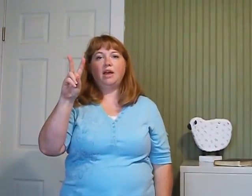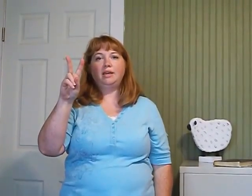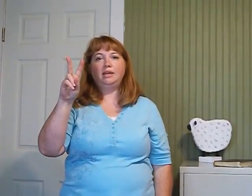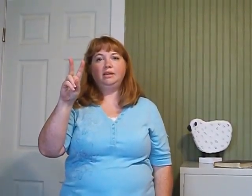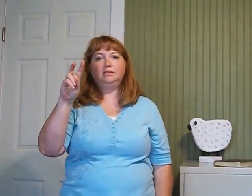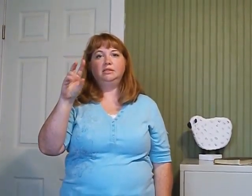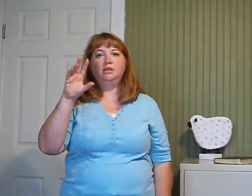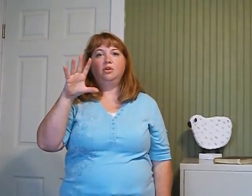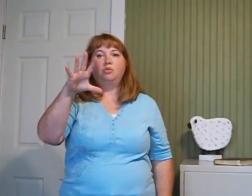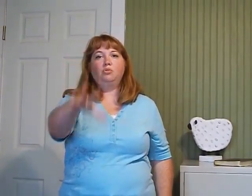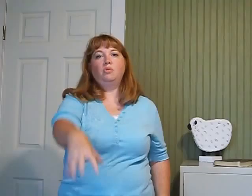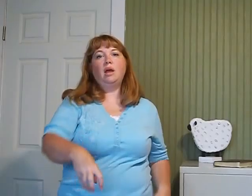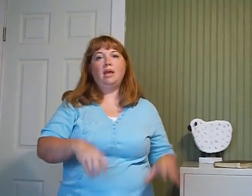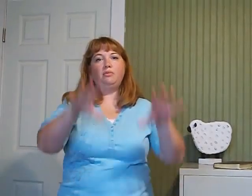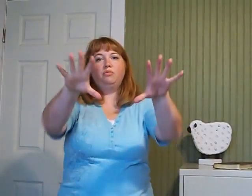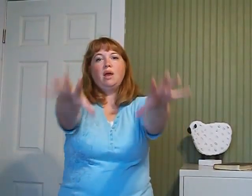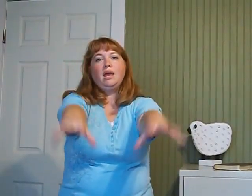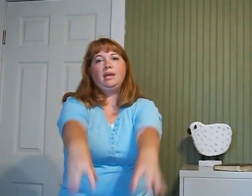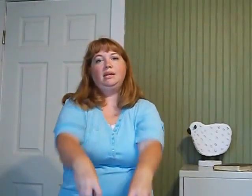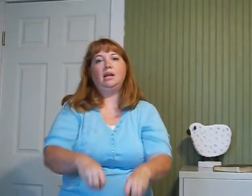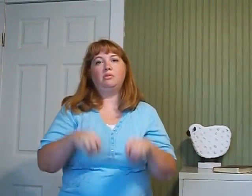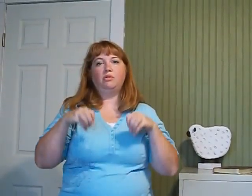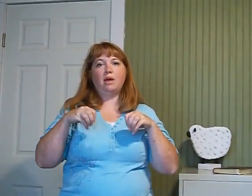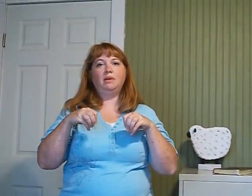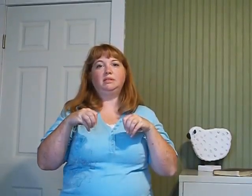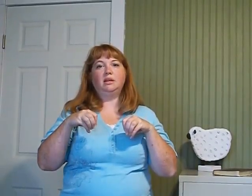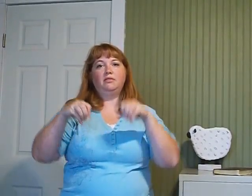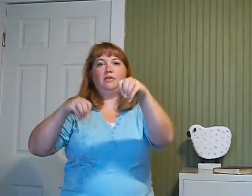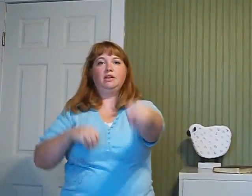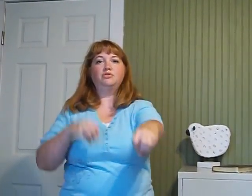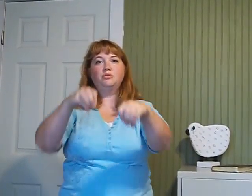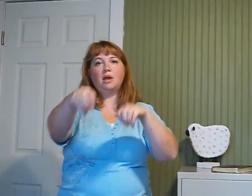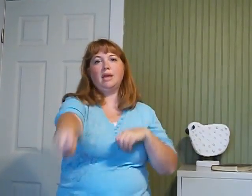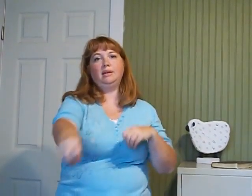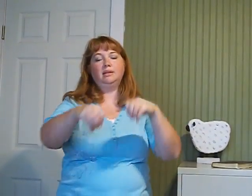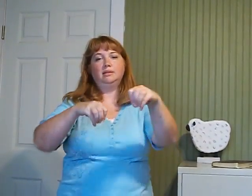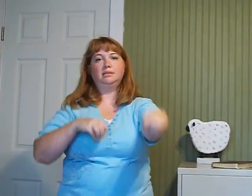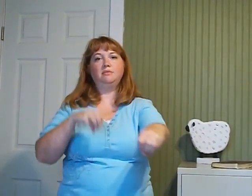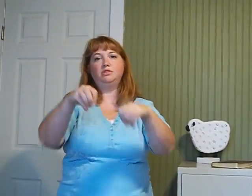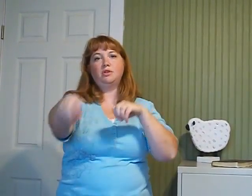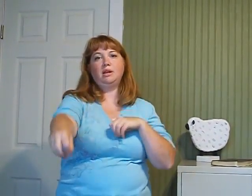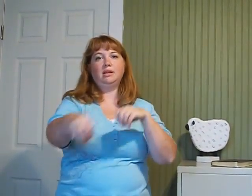is Vikings, raid, like we're grabbing stuff, and trade, the